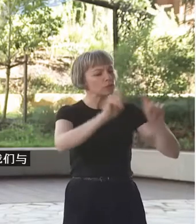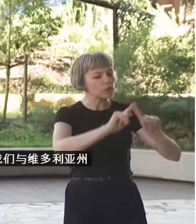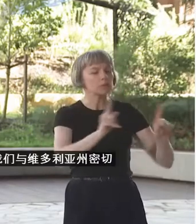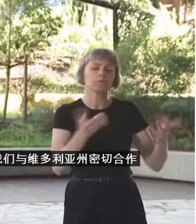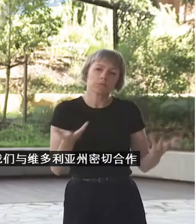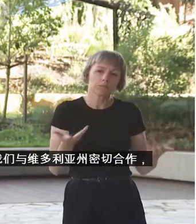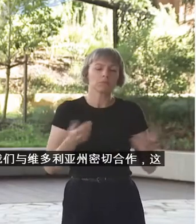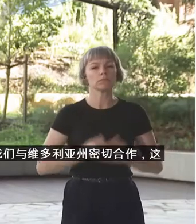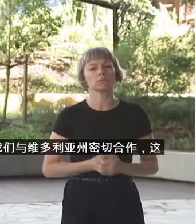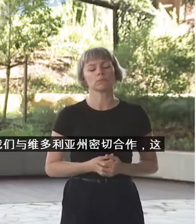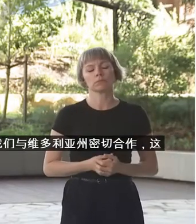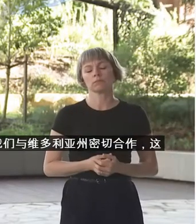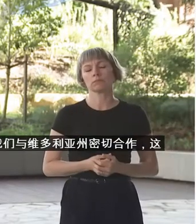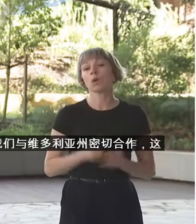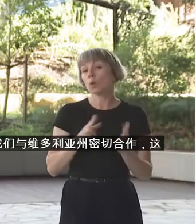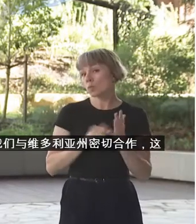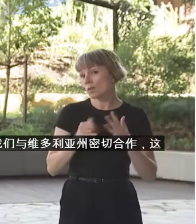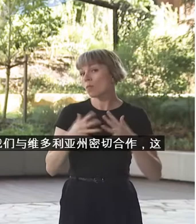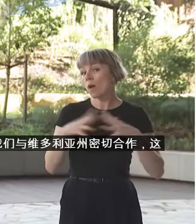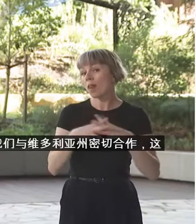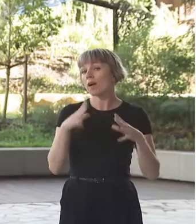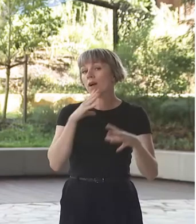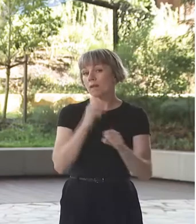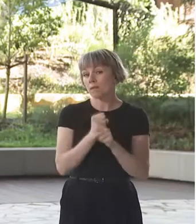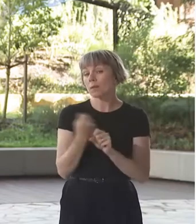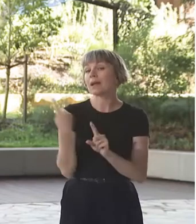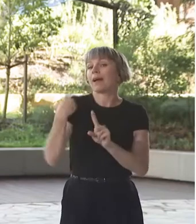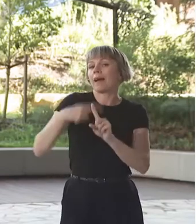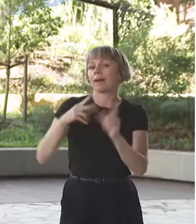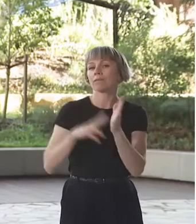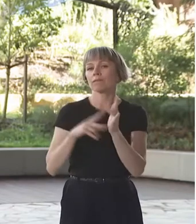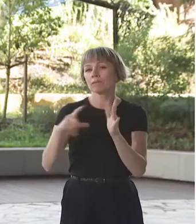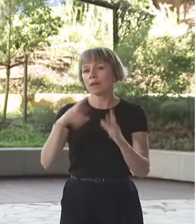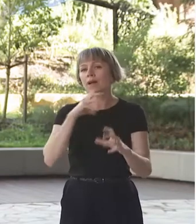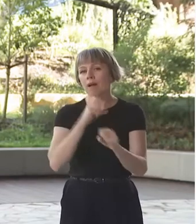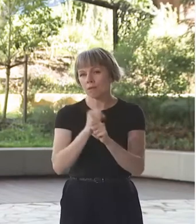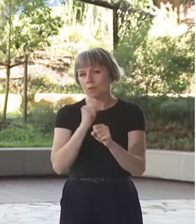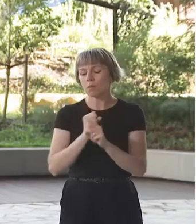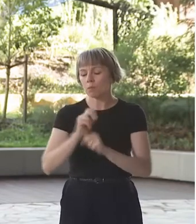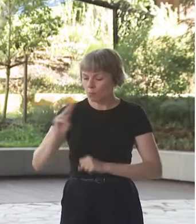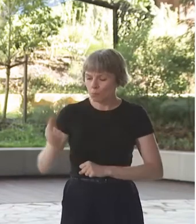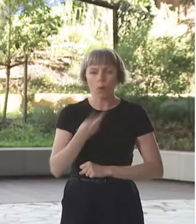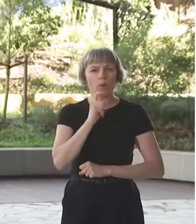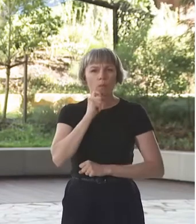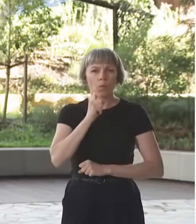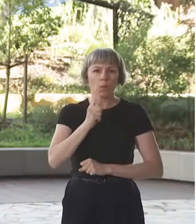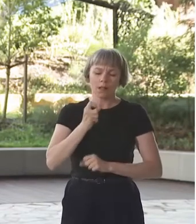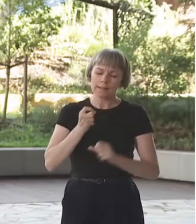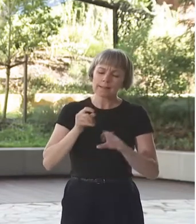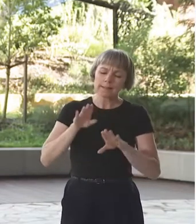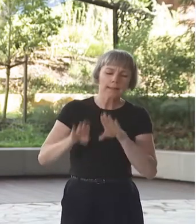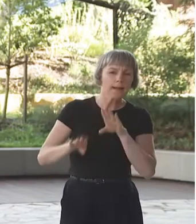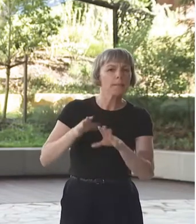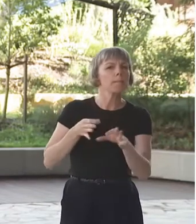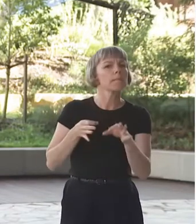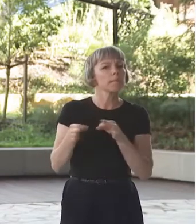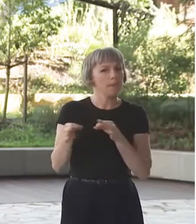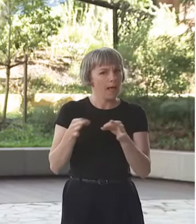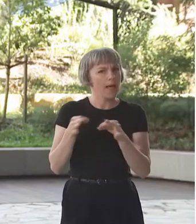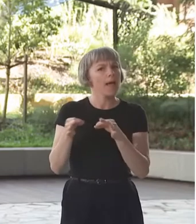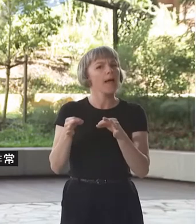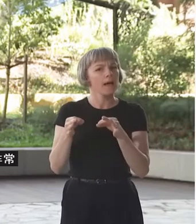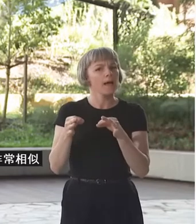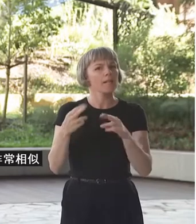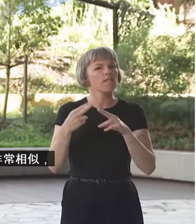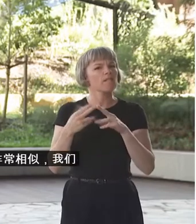perspective, we work closely in alignment with Victoria, two states that are in a very similar situation in respect of this latest